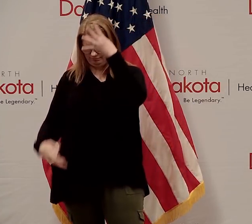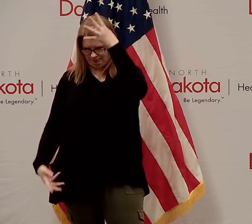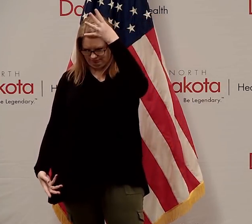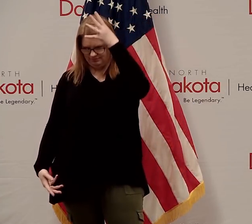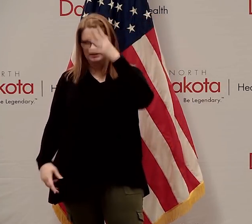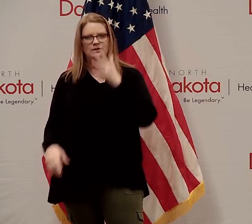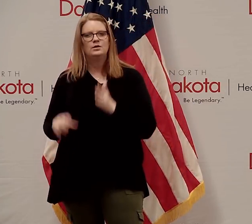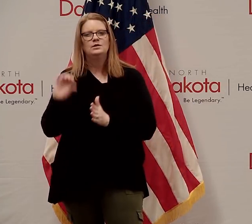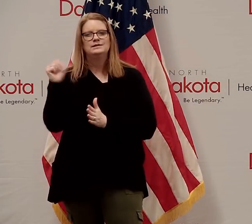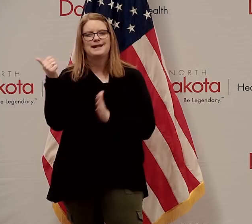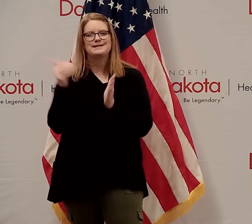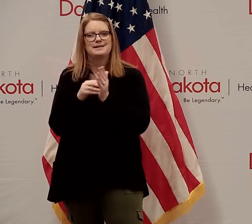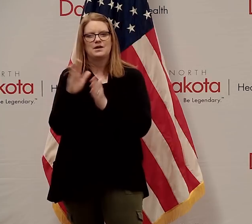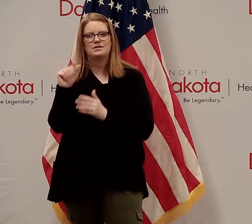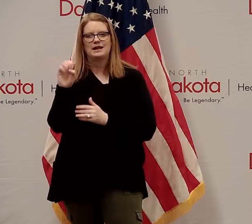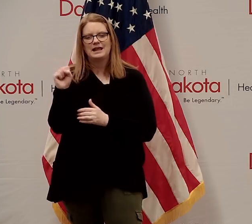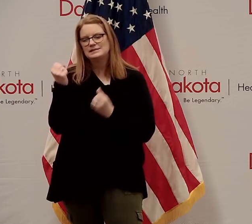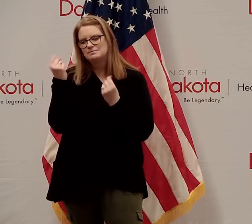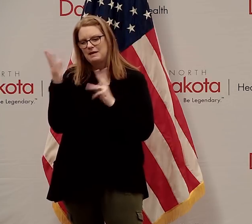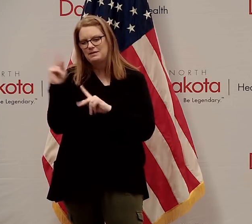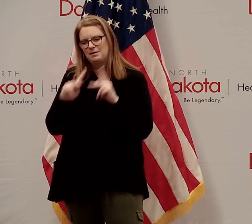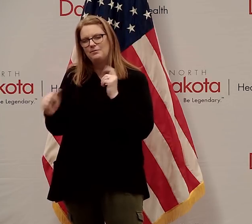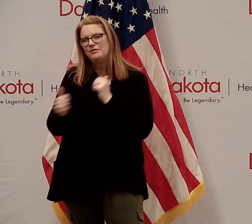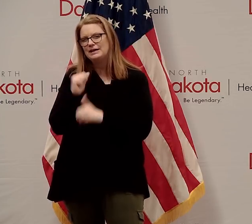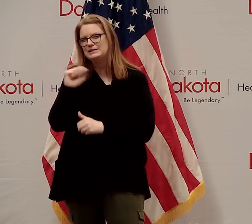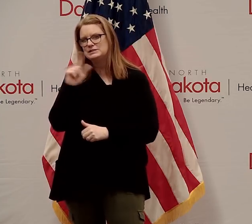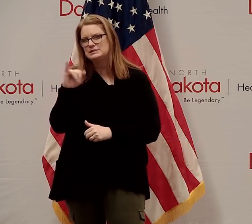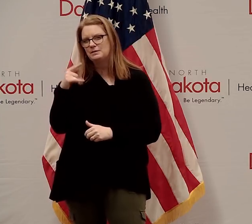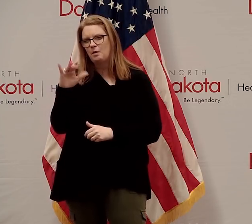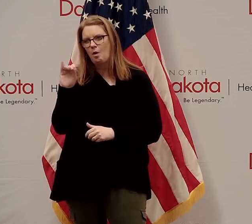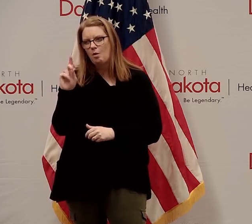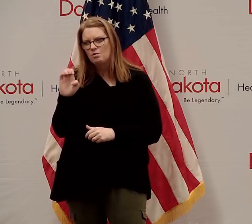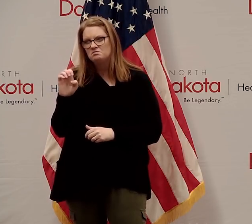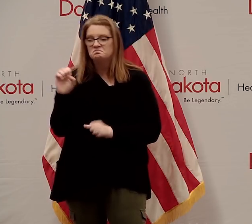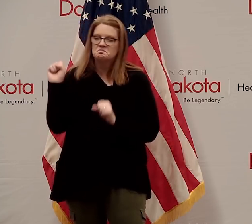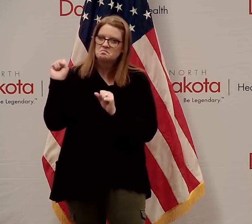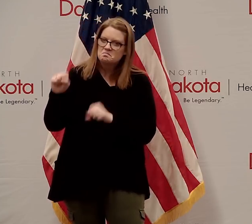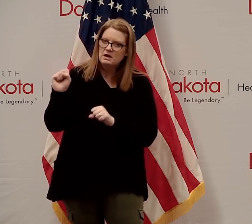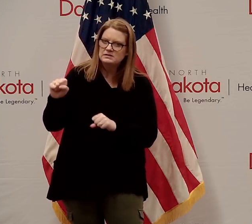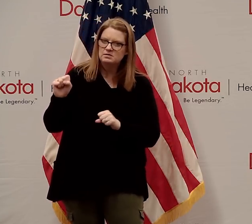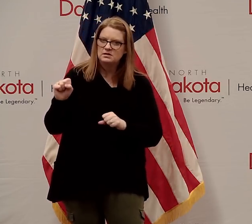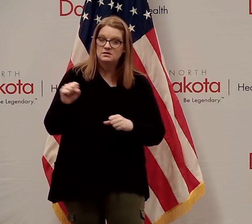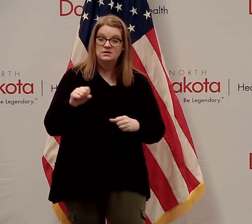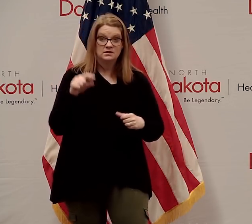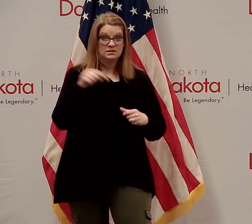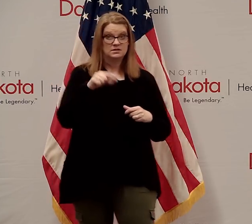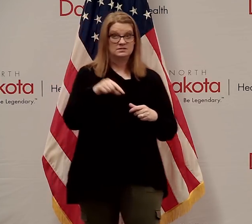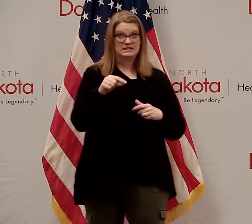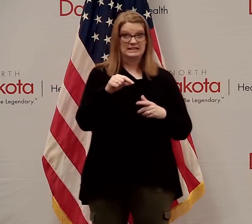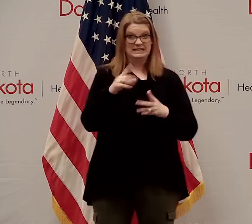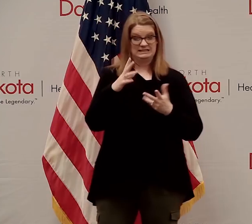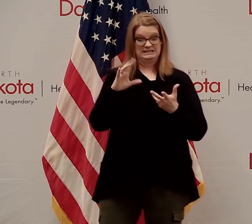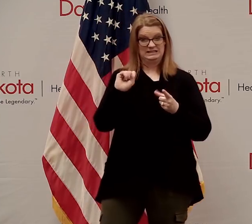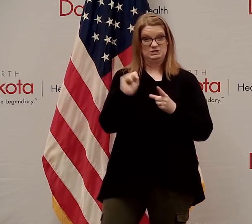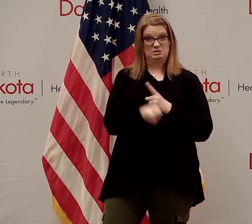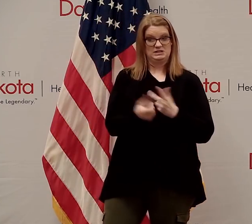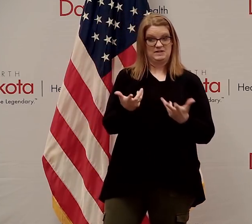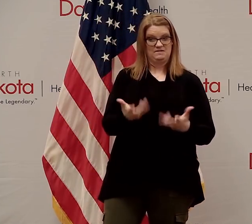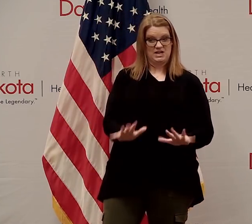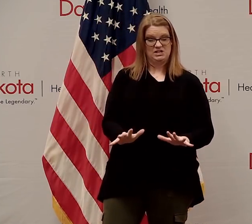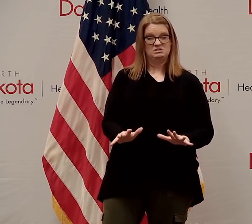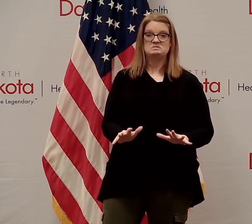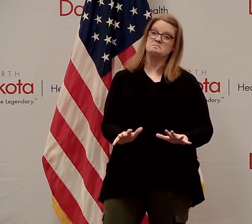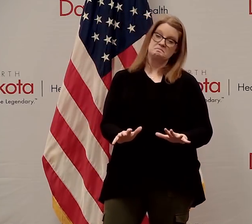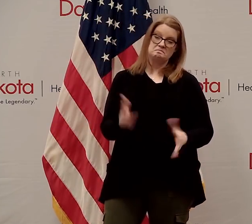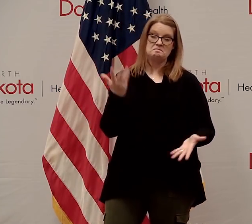thousands of cases and lots of people per zip code, then that could be possible. Maybe when this is all done, it can be analyzed that way, or maybe